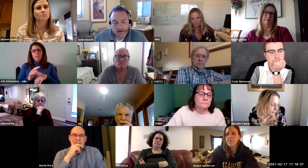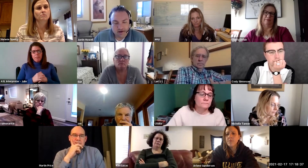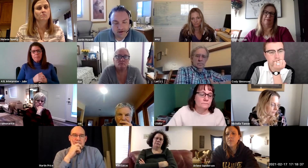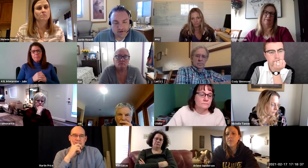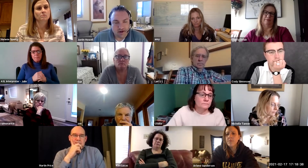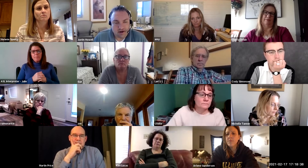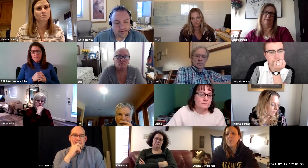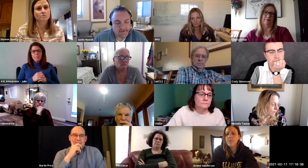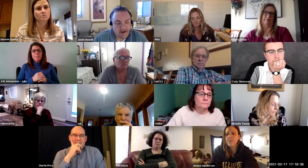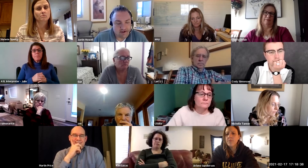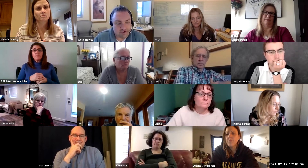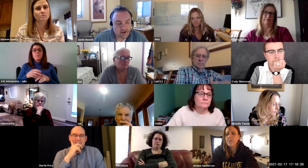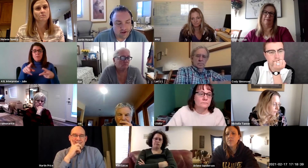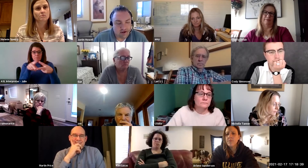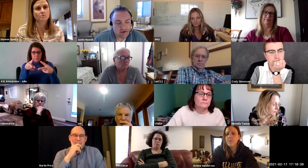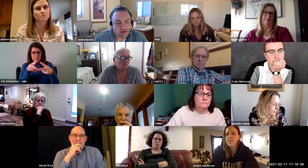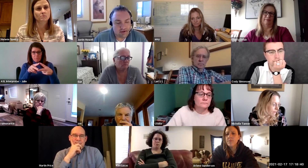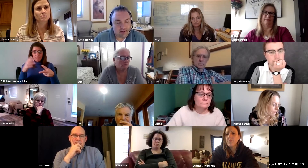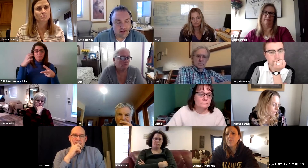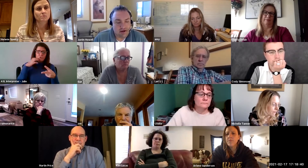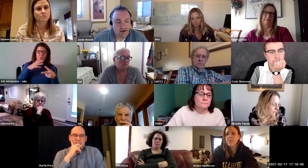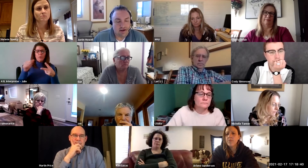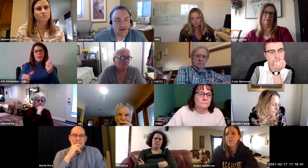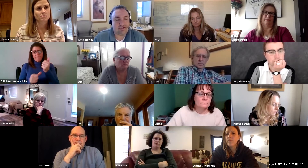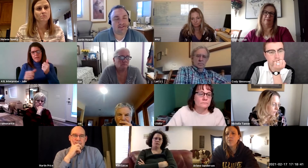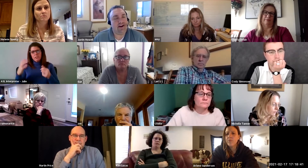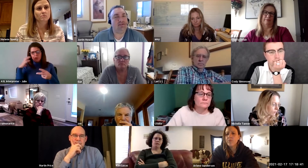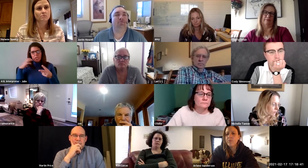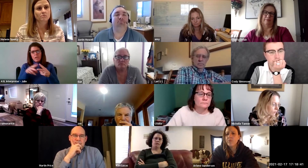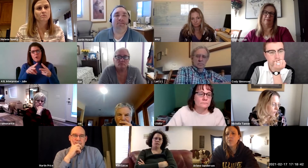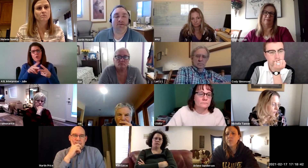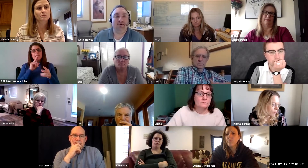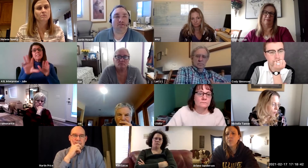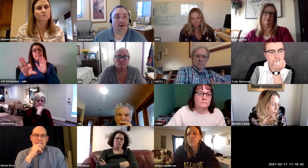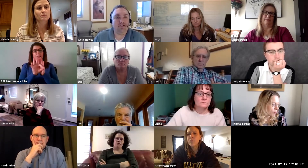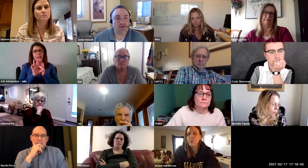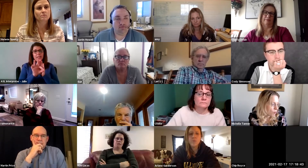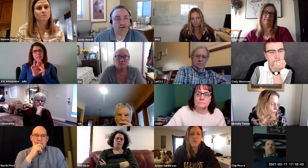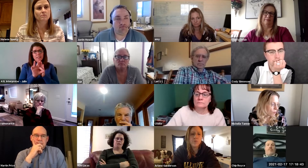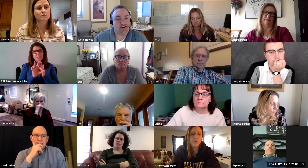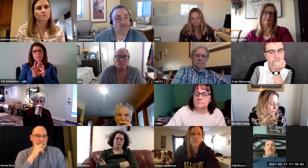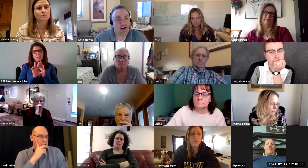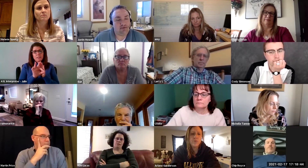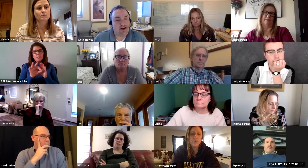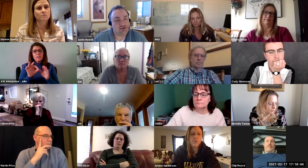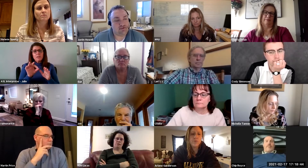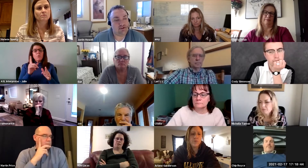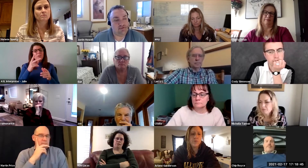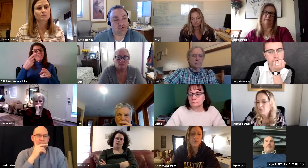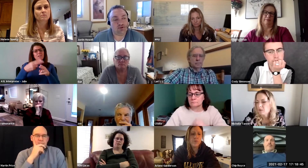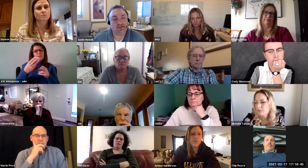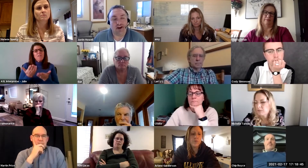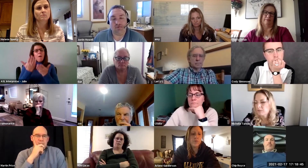The chair and vice chair is selected by first, we give nominations